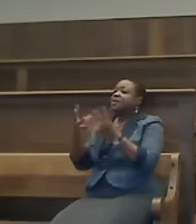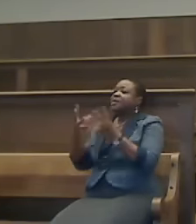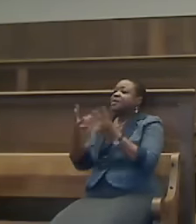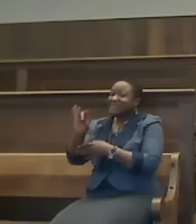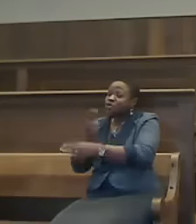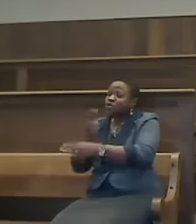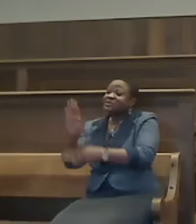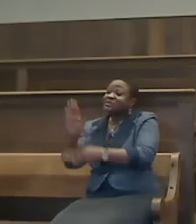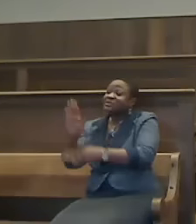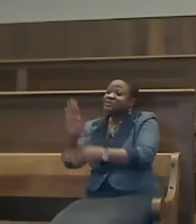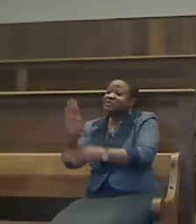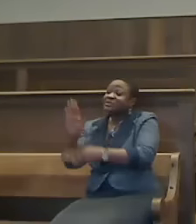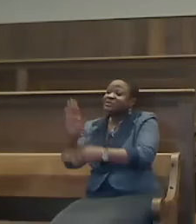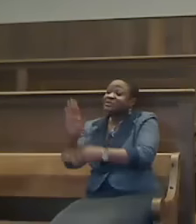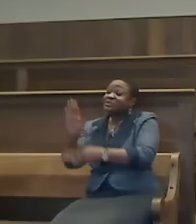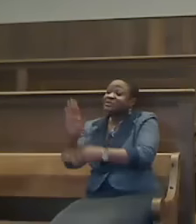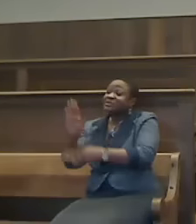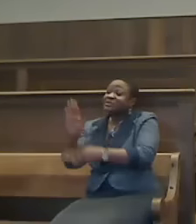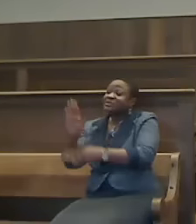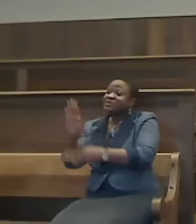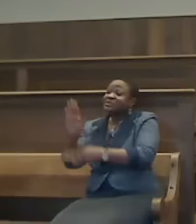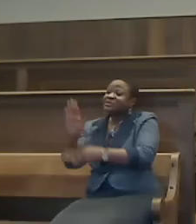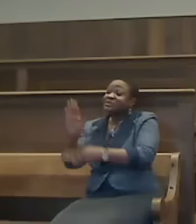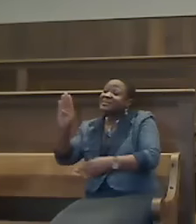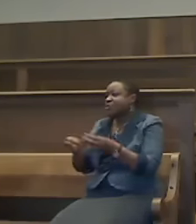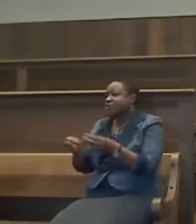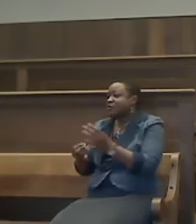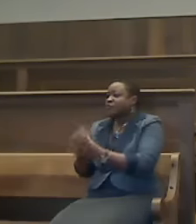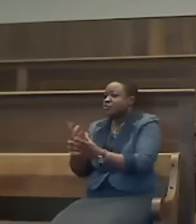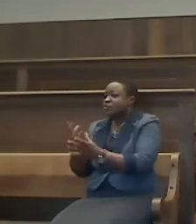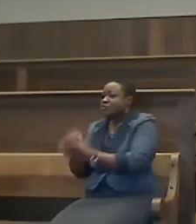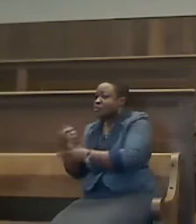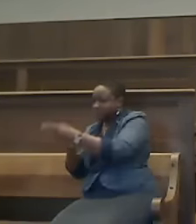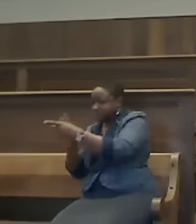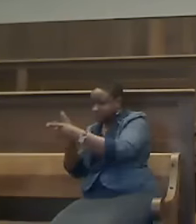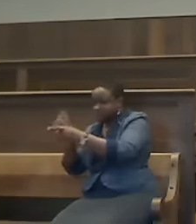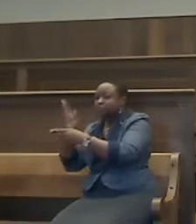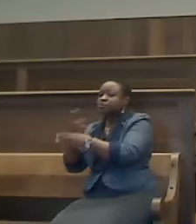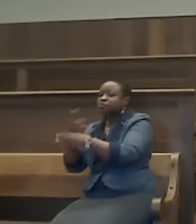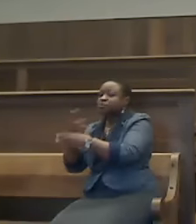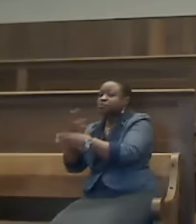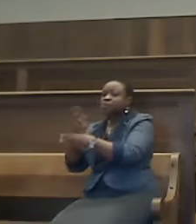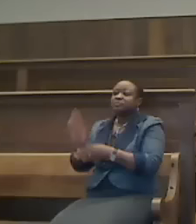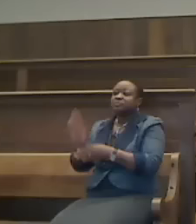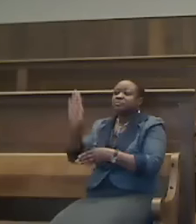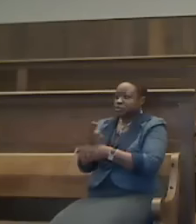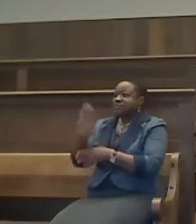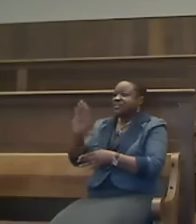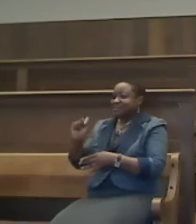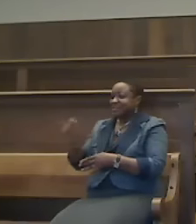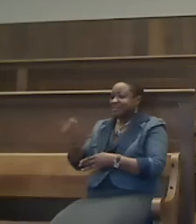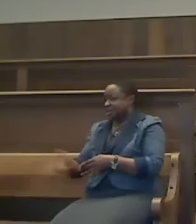Bt spray in your farm or garden? Raise your hand. Okay? So, one person here has used Bt